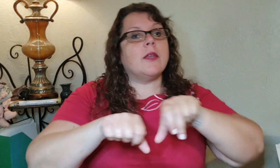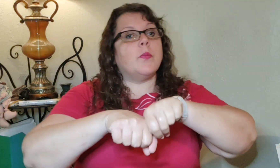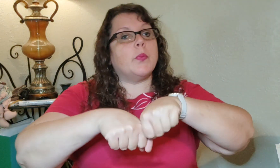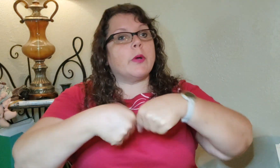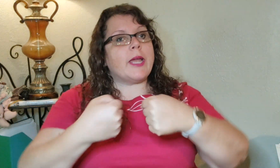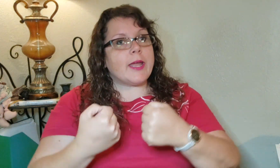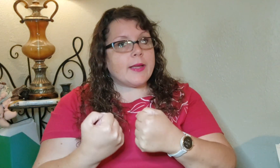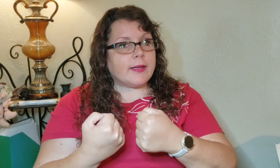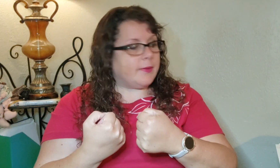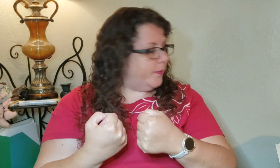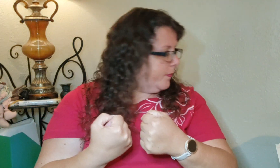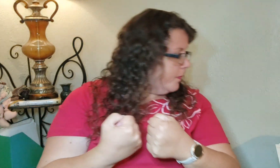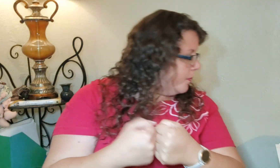then break,